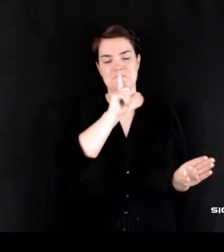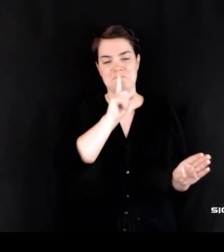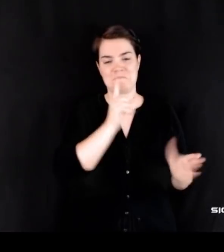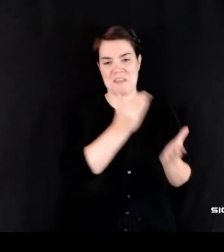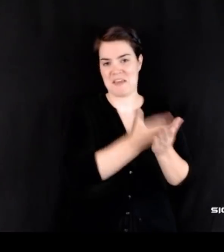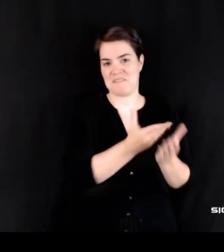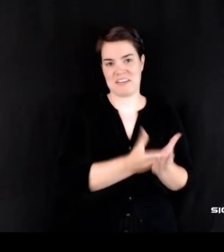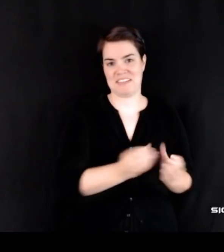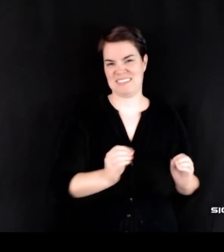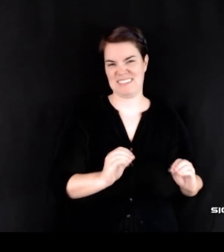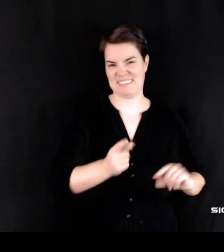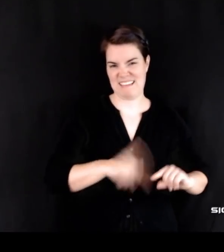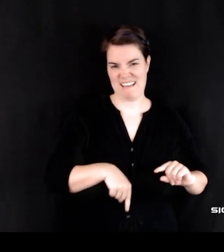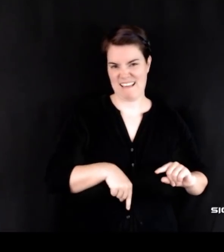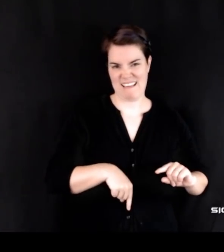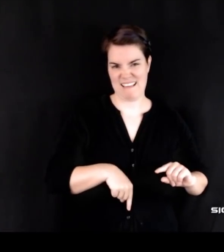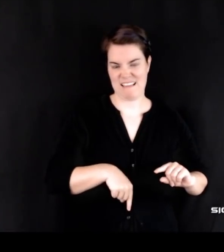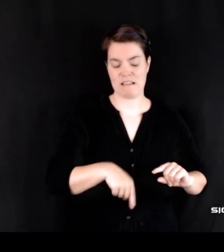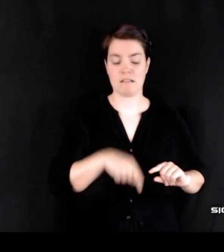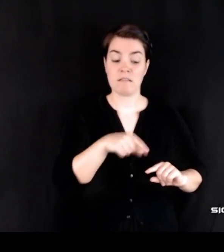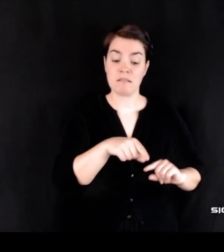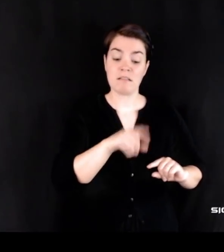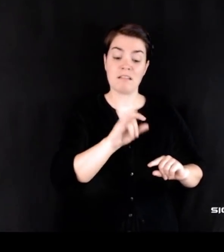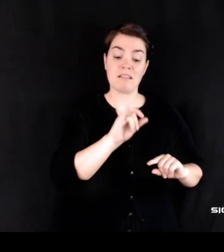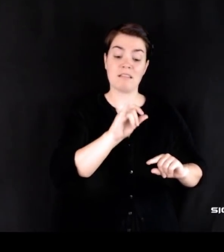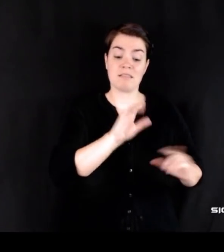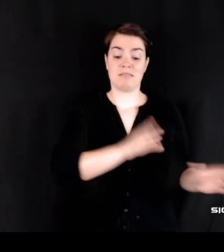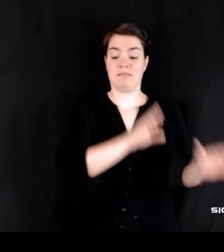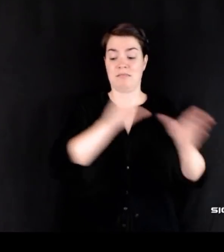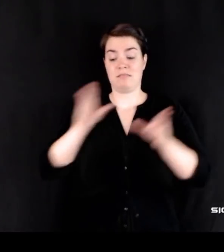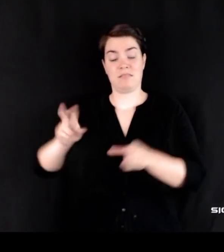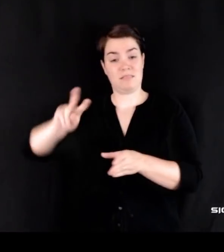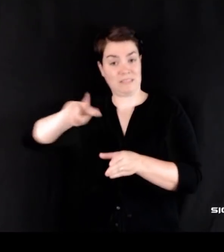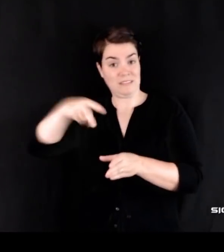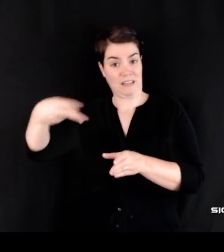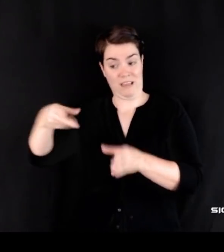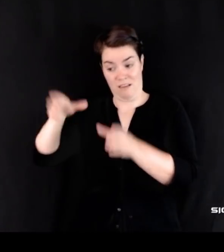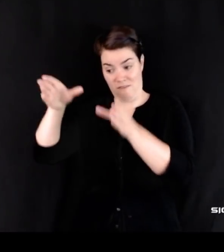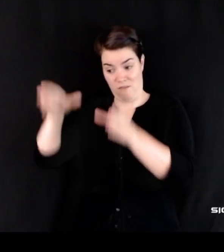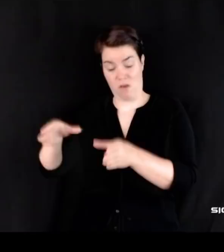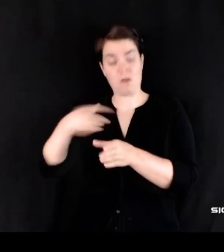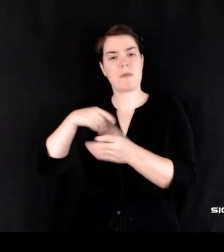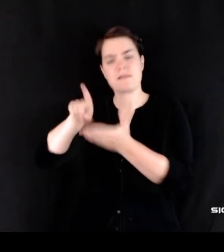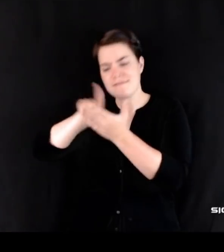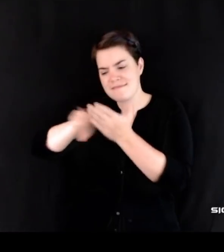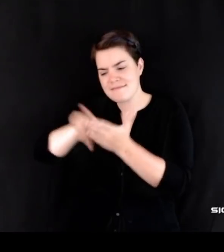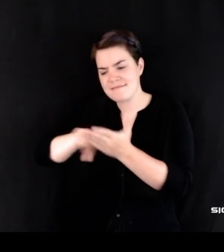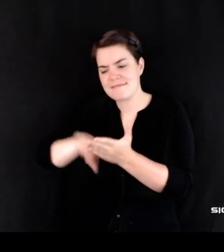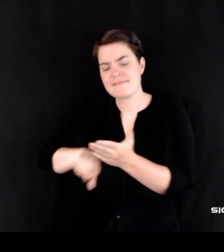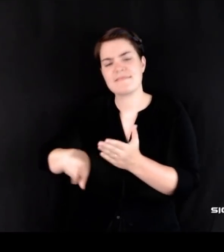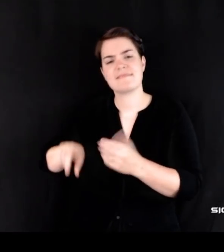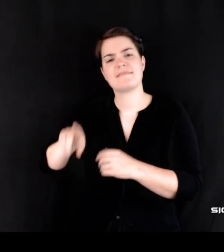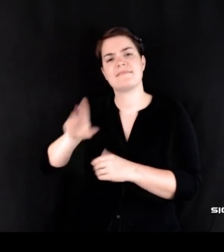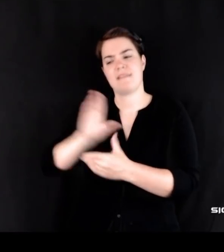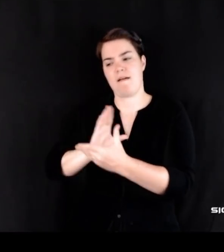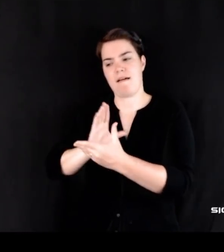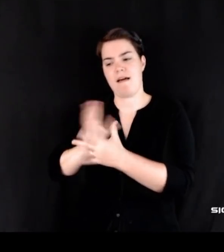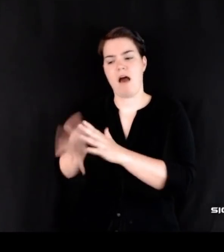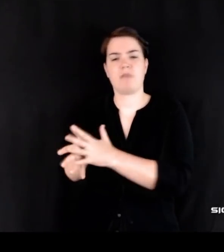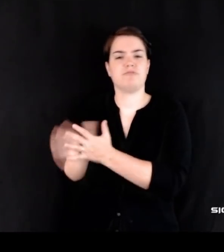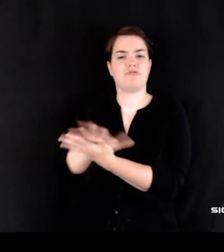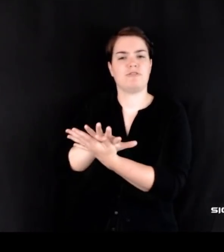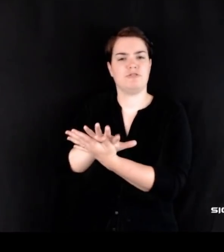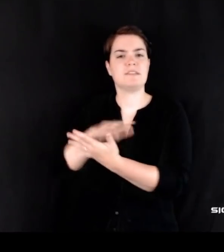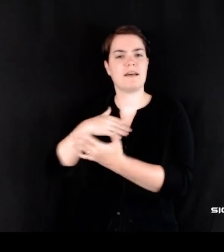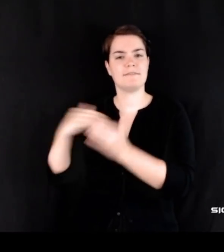volume, the report describes the results and analysis of our obstruction of justice investigation involving the